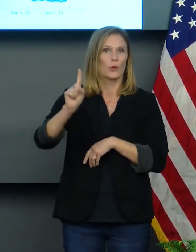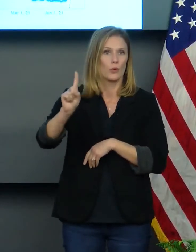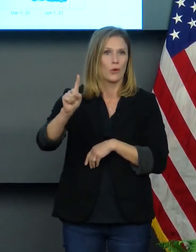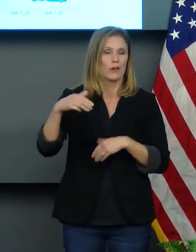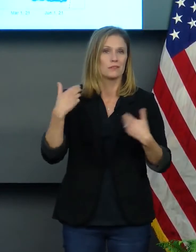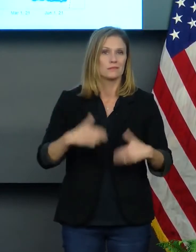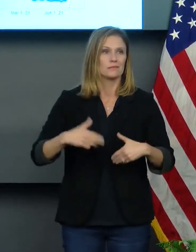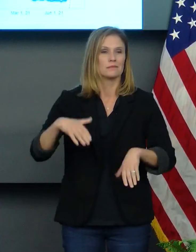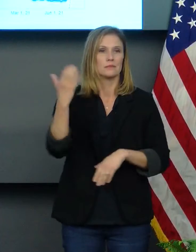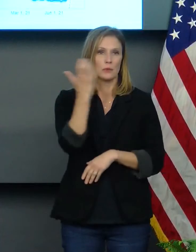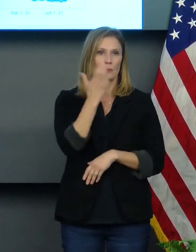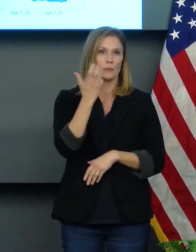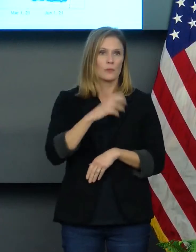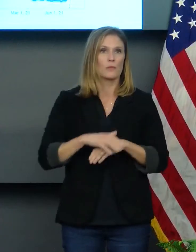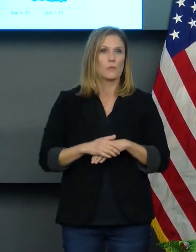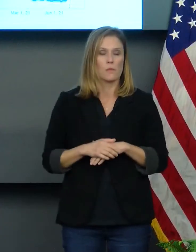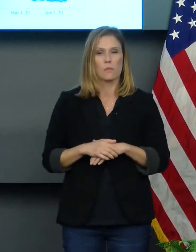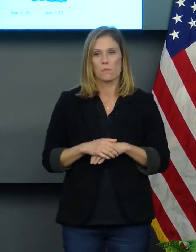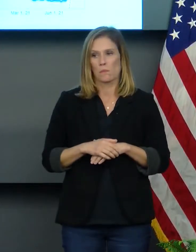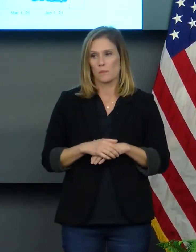is remarkable.